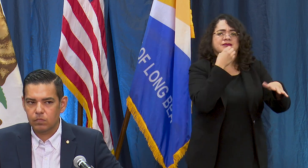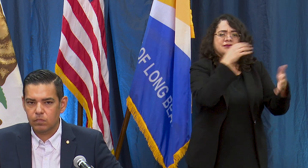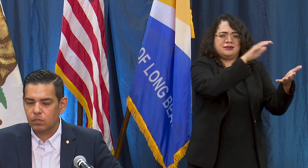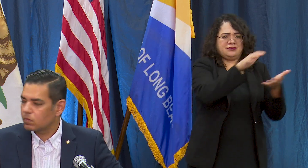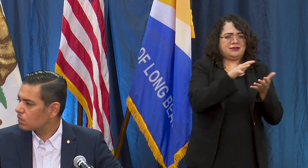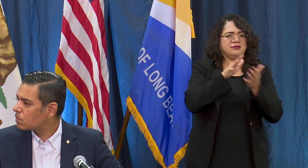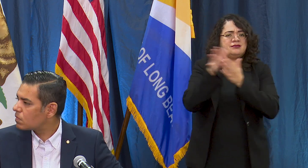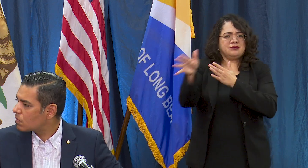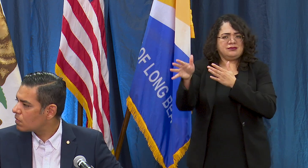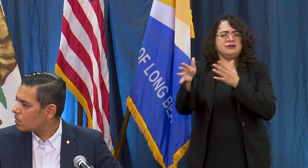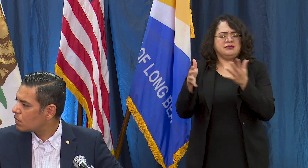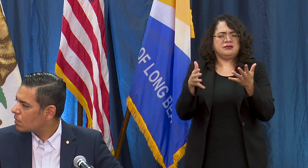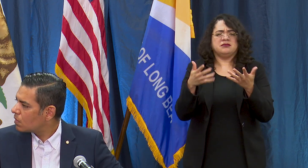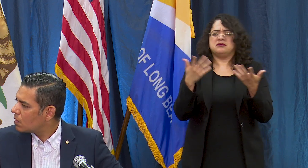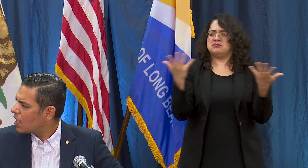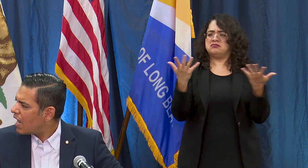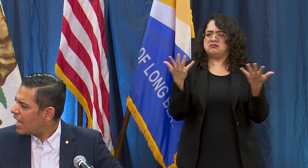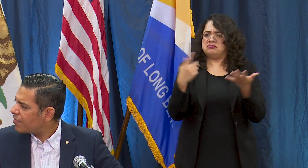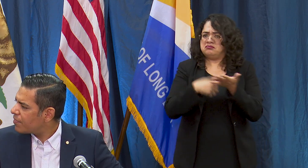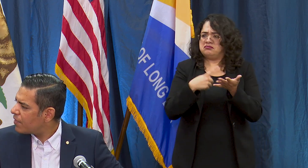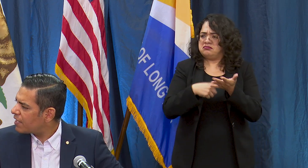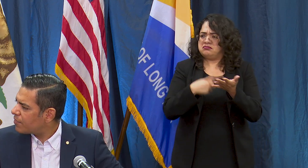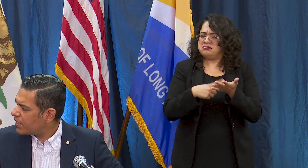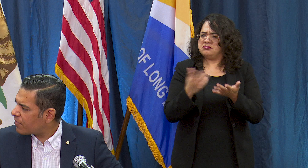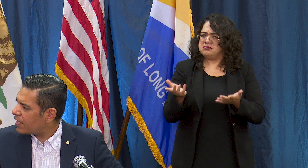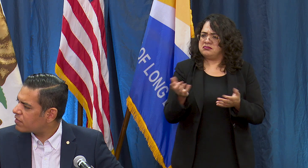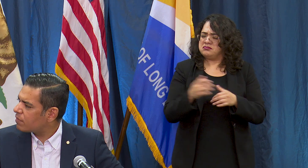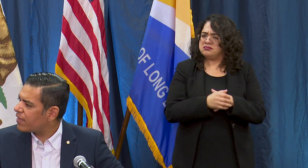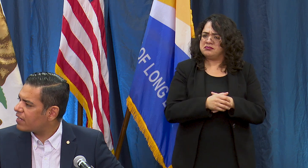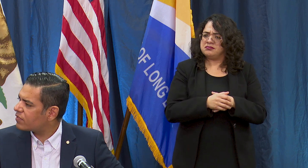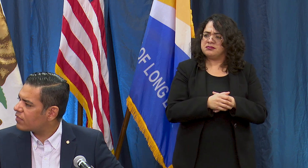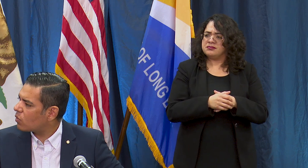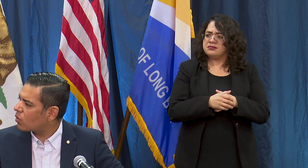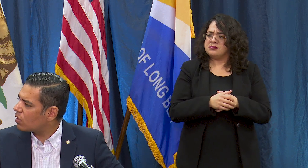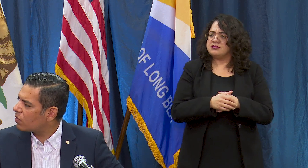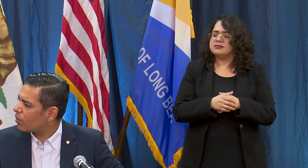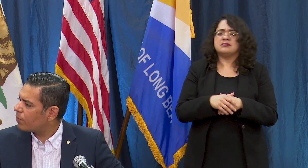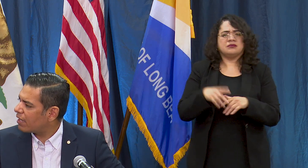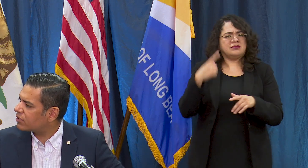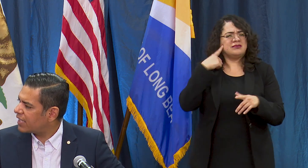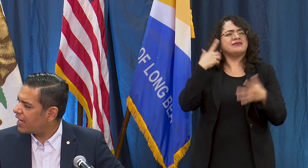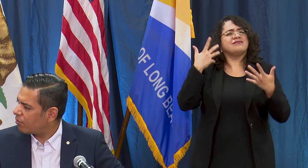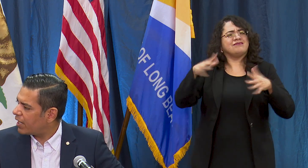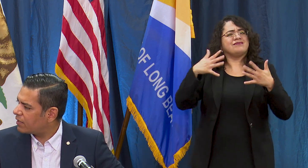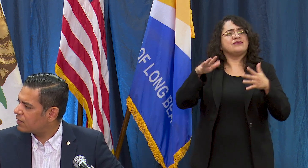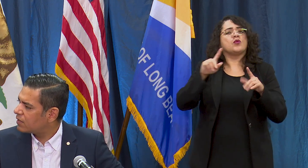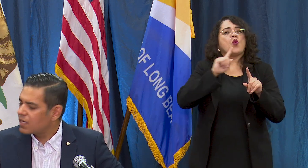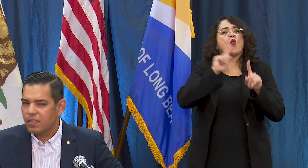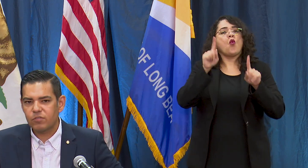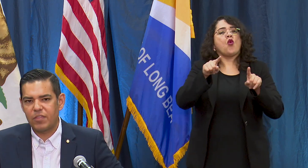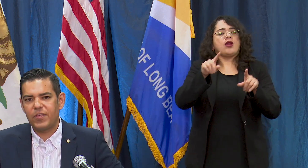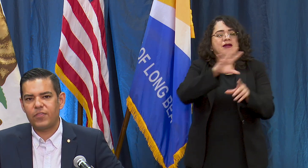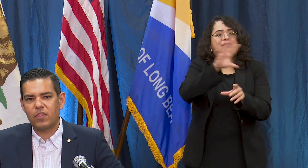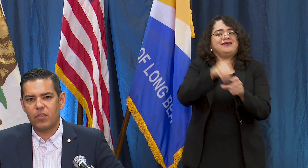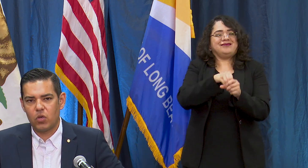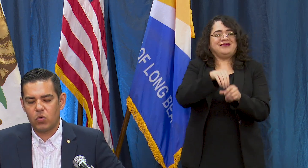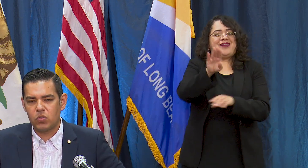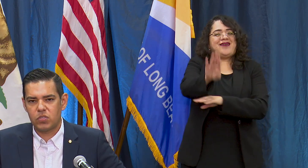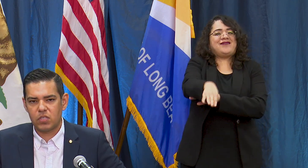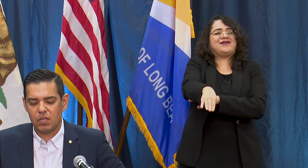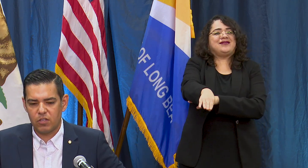if the city would be aligning with the county. I think that some of that is in the order that will be out today, right? So I think